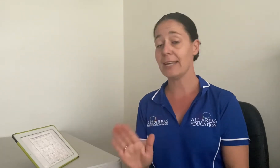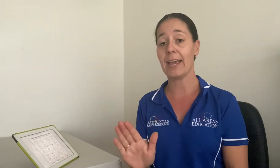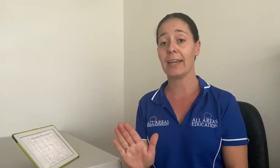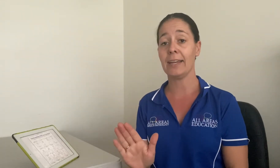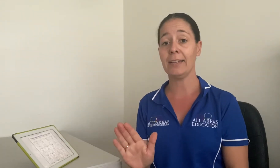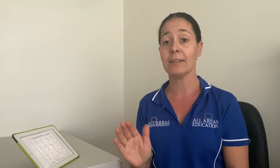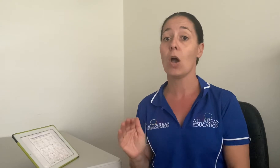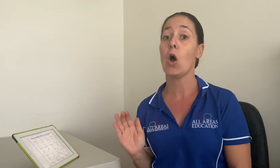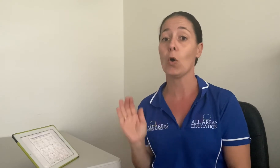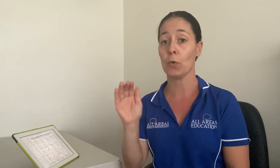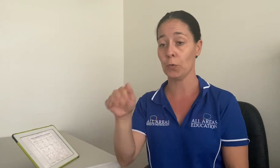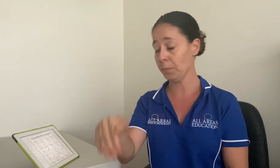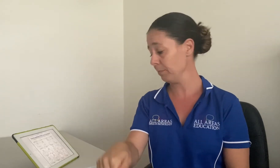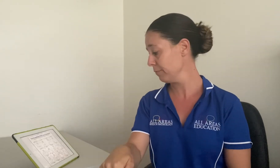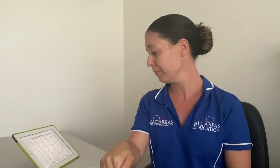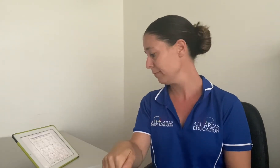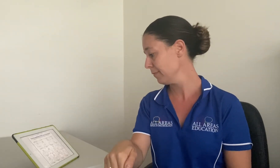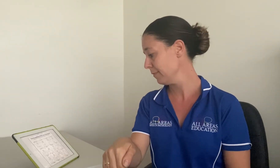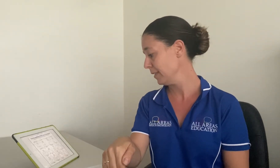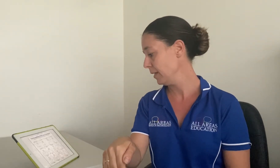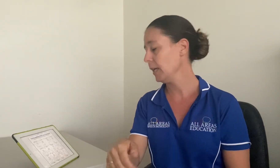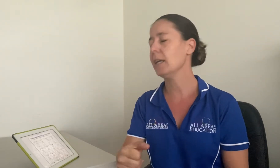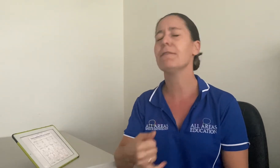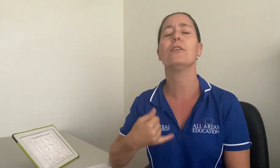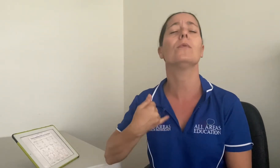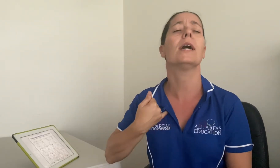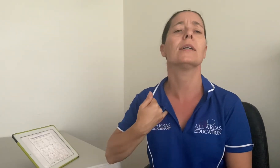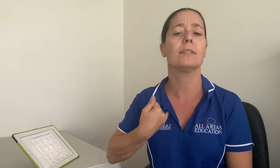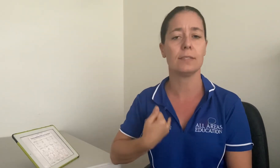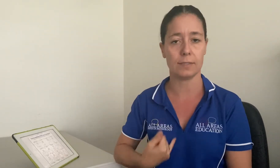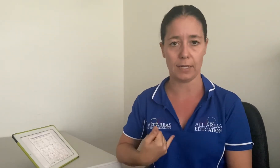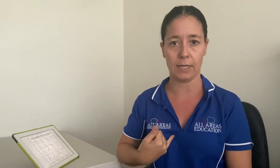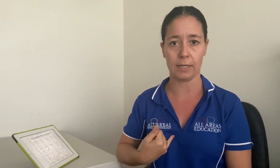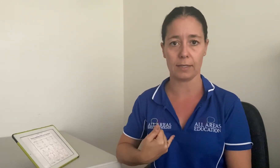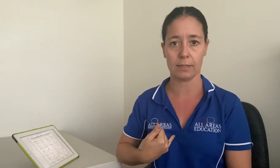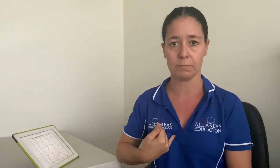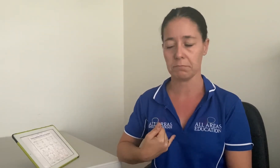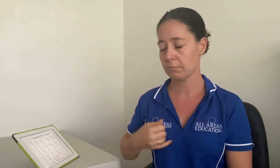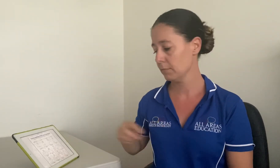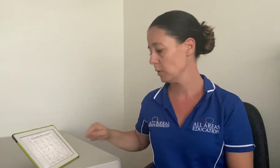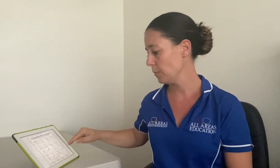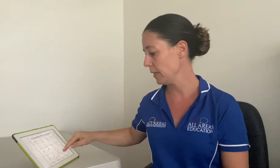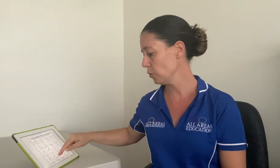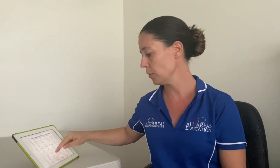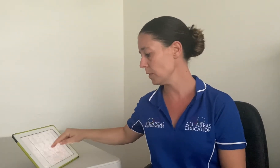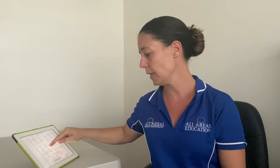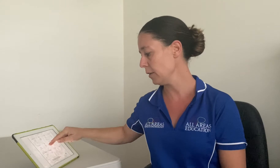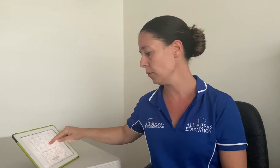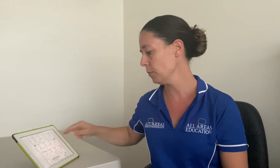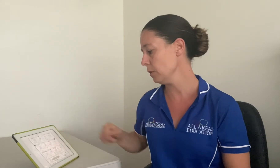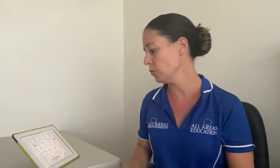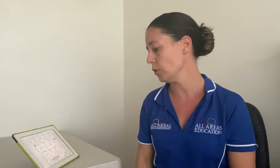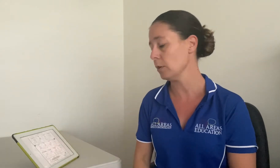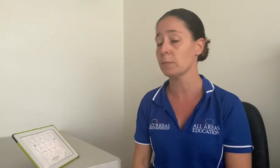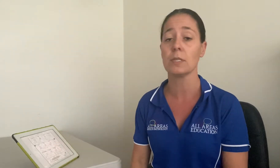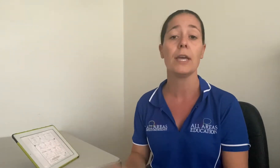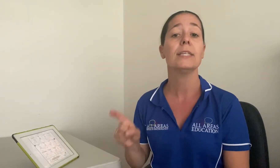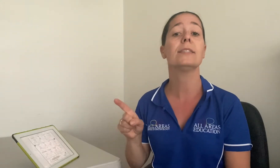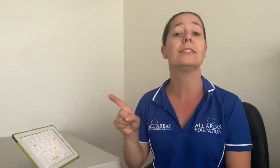Stay home if you are sick. So make sure you're staying at home with your germs. Stay